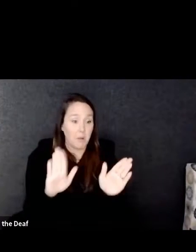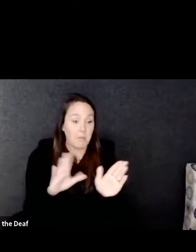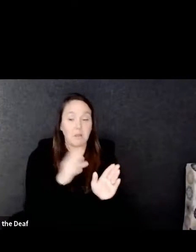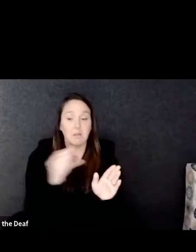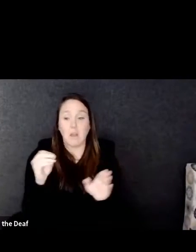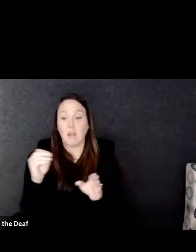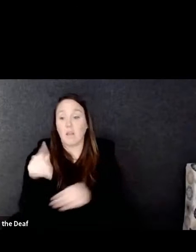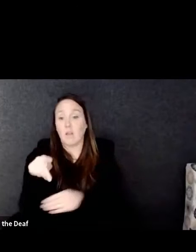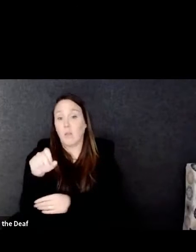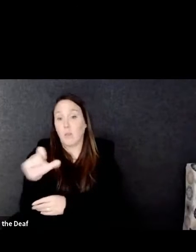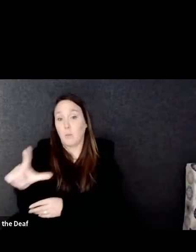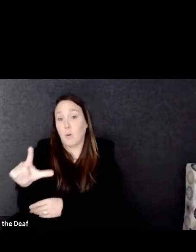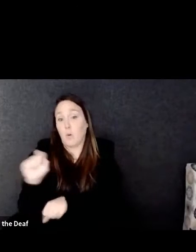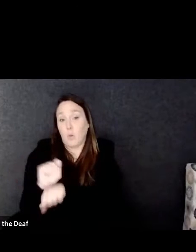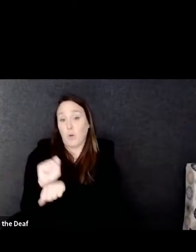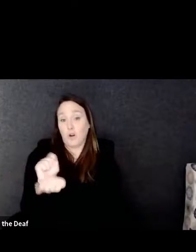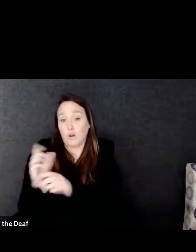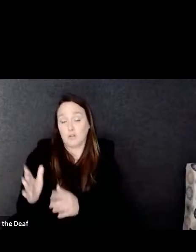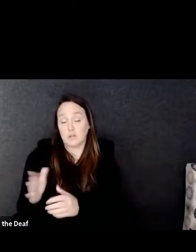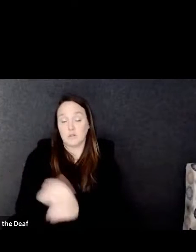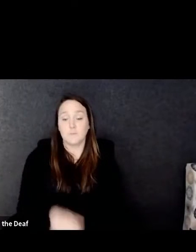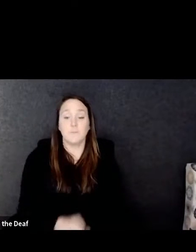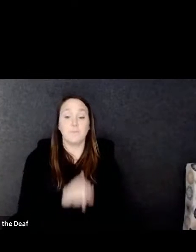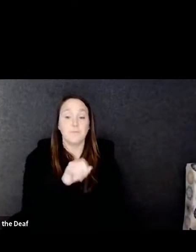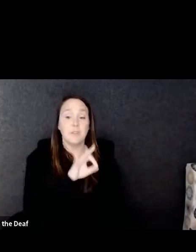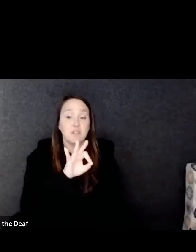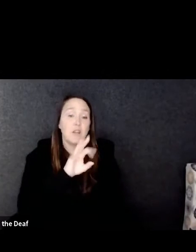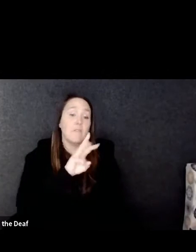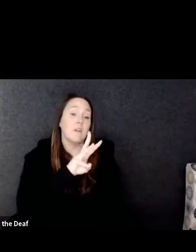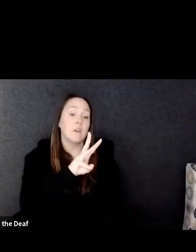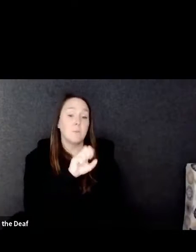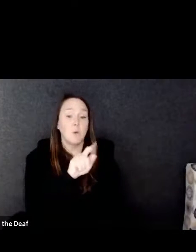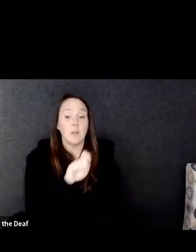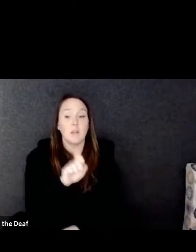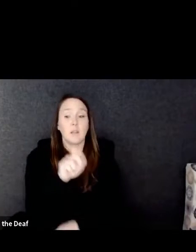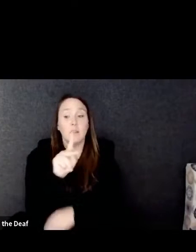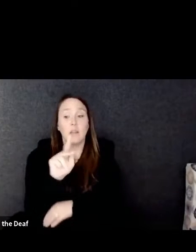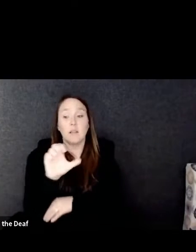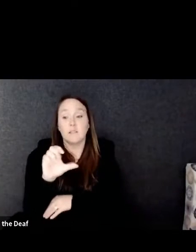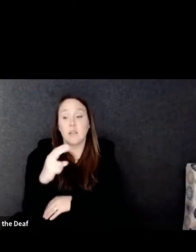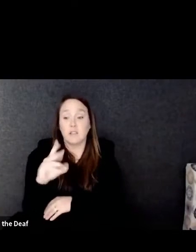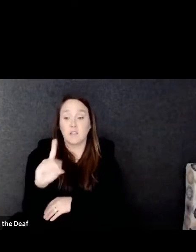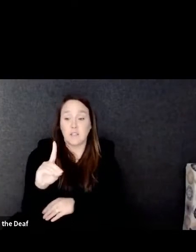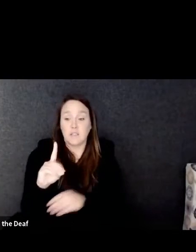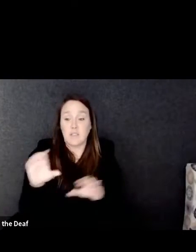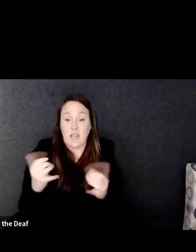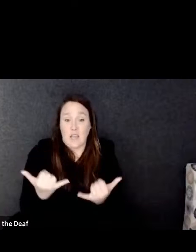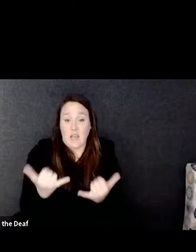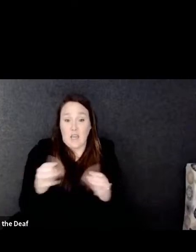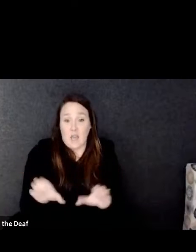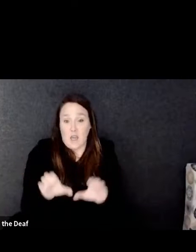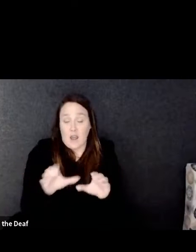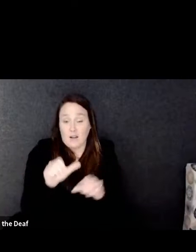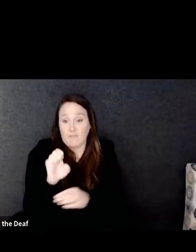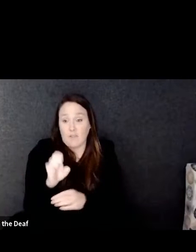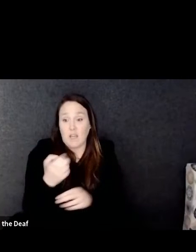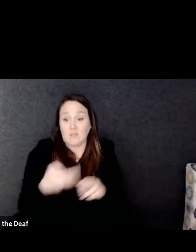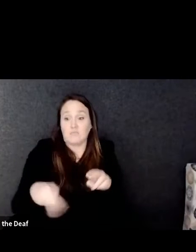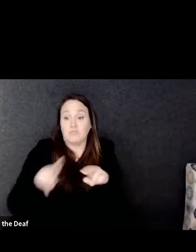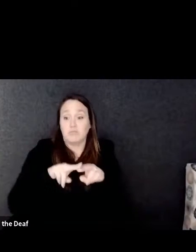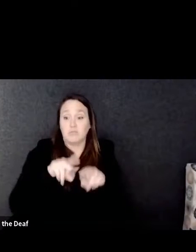workers. From Jeff with WATE, KCHD's active case count rose by 163 out